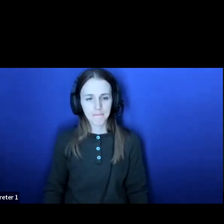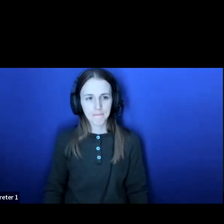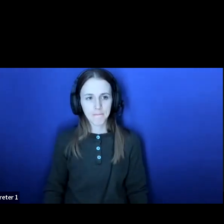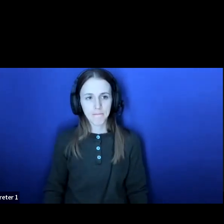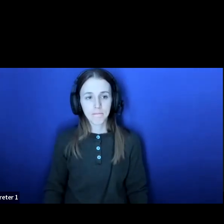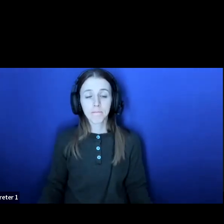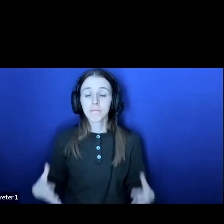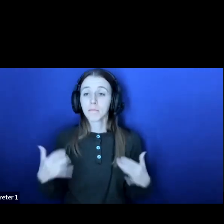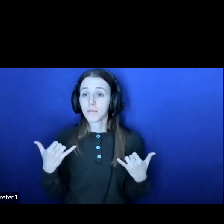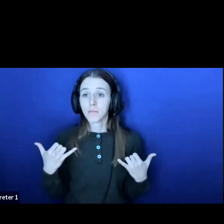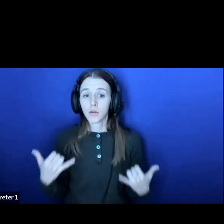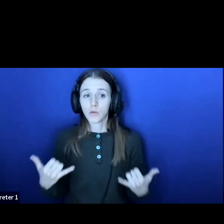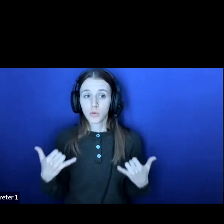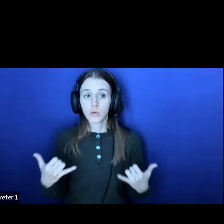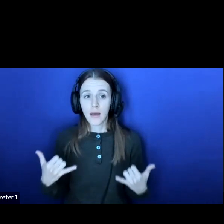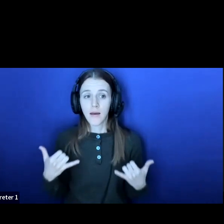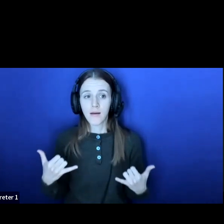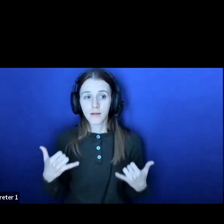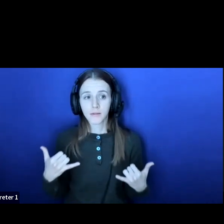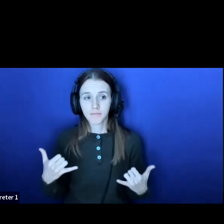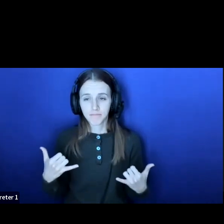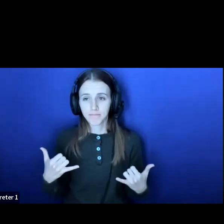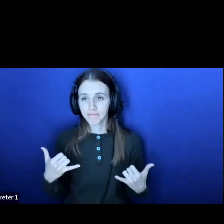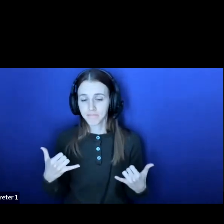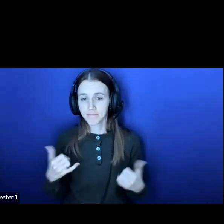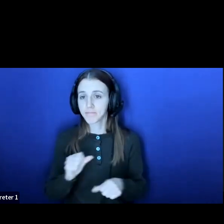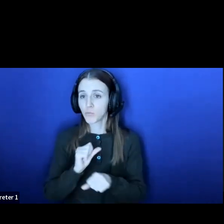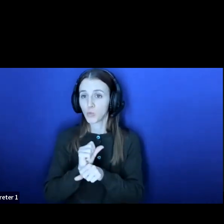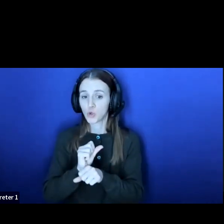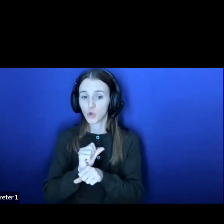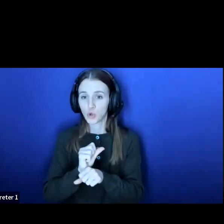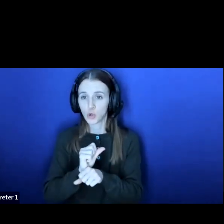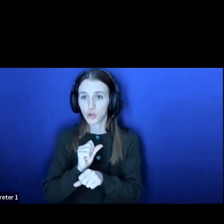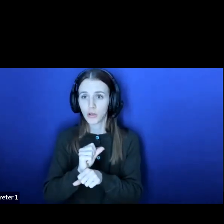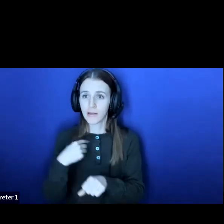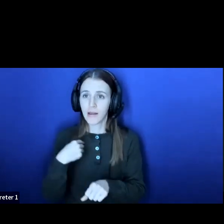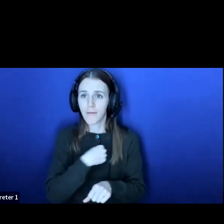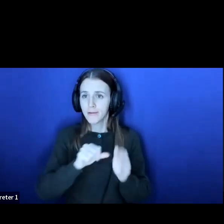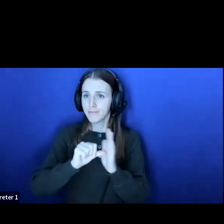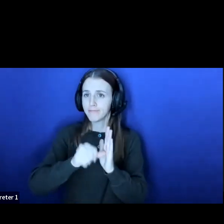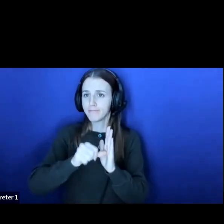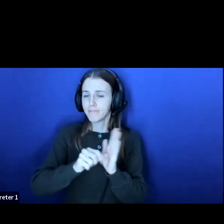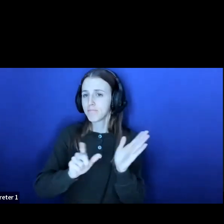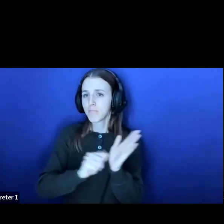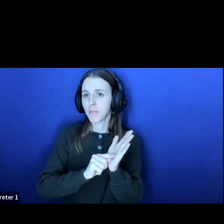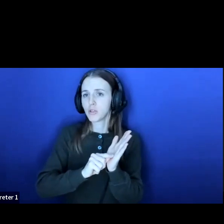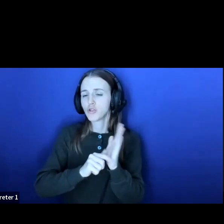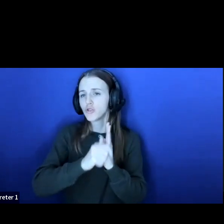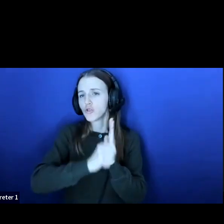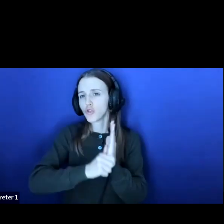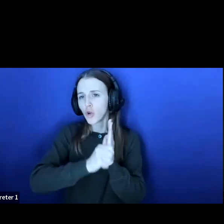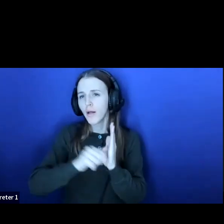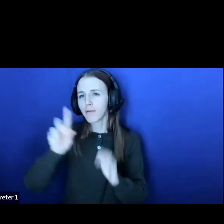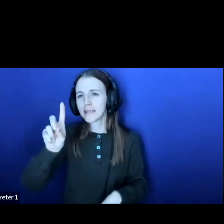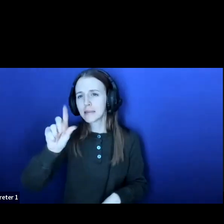In today's grand round, the work which we have been highlighting was published in the journal Disability and Health Journal.